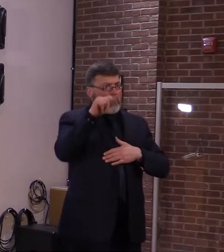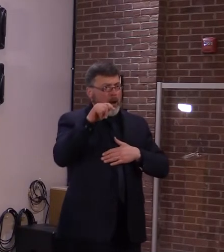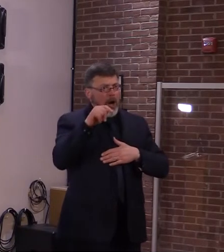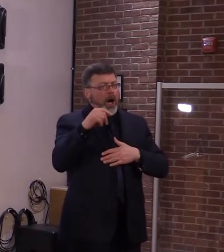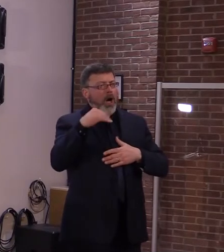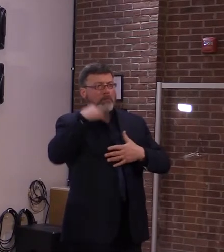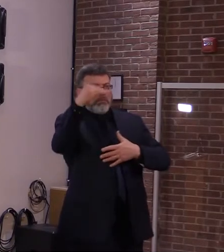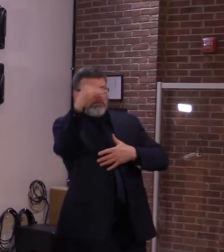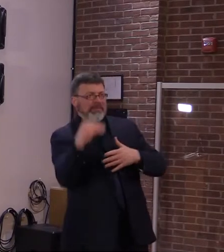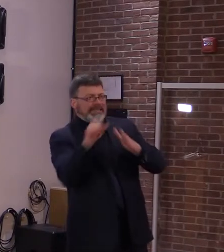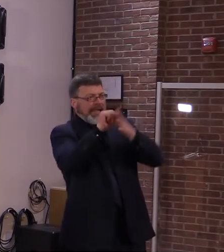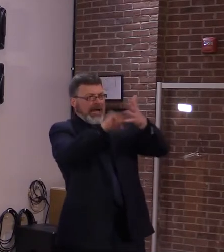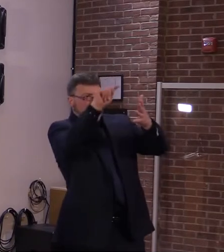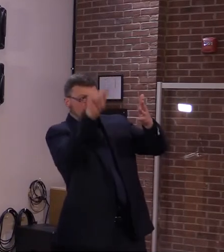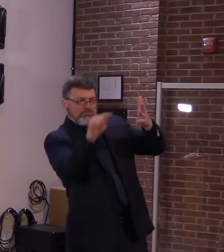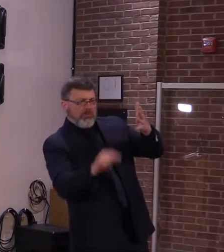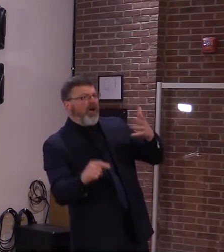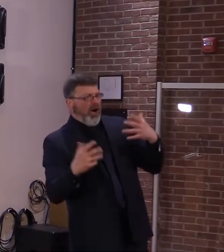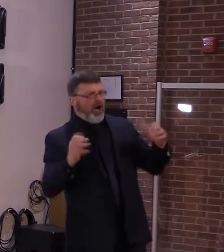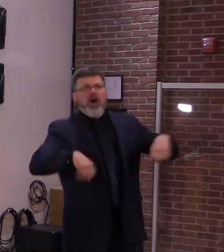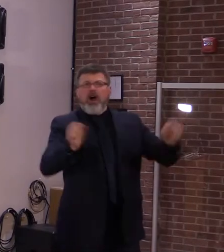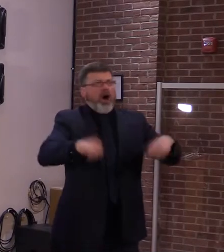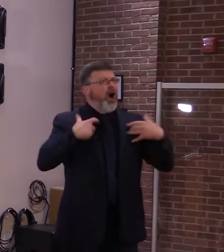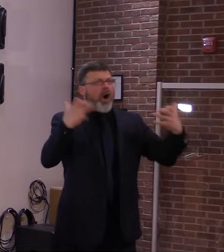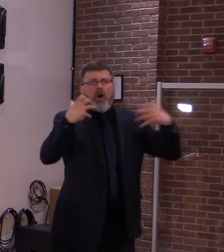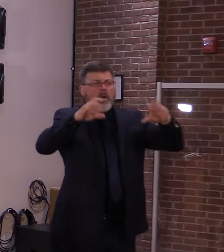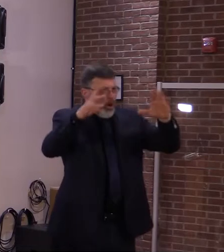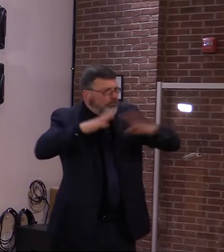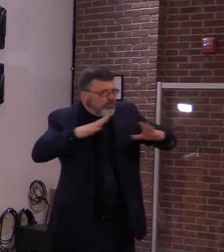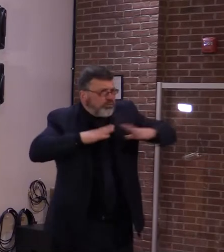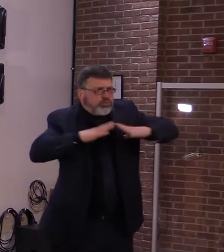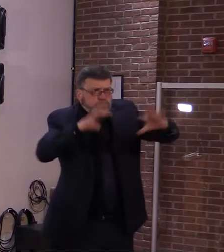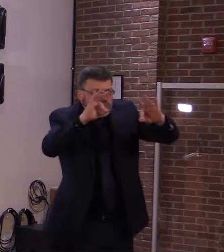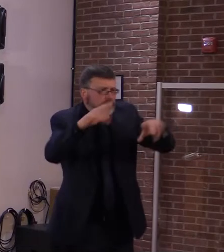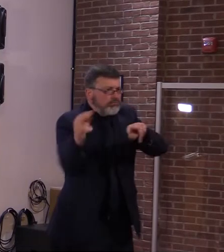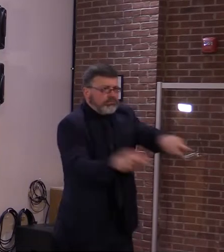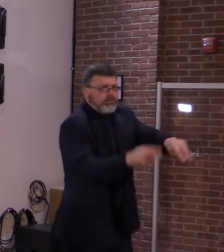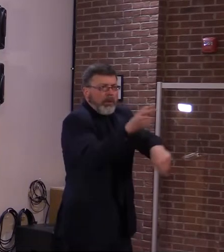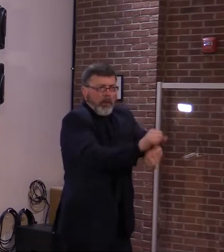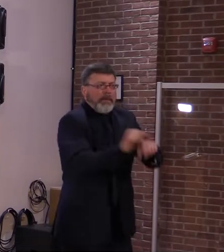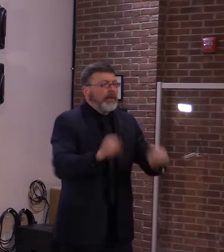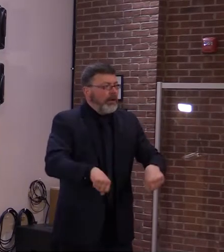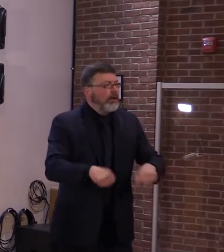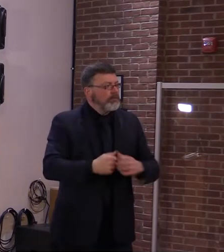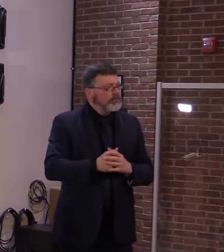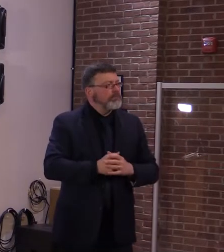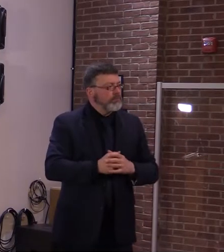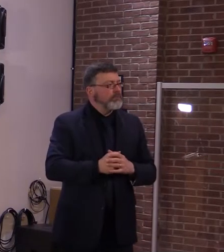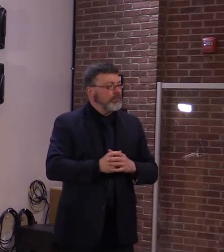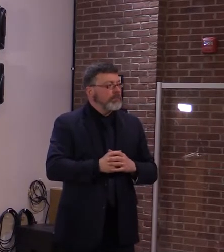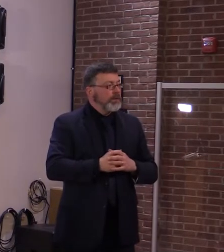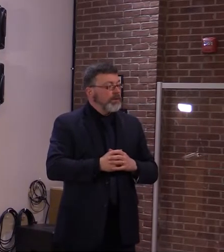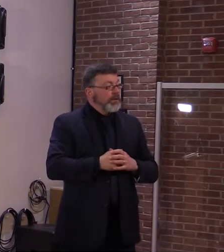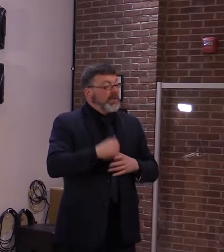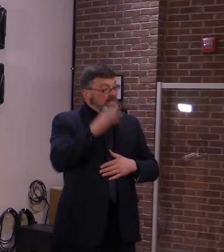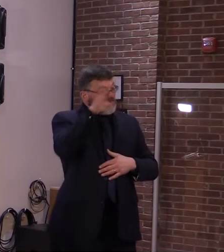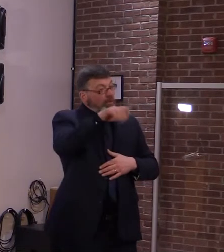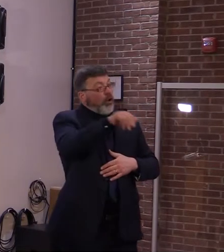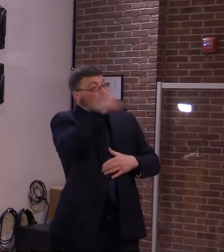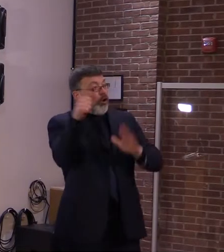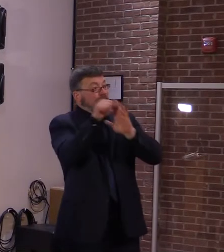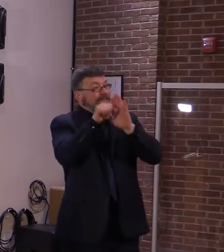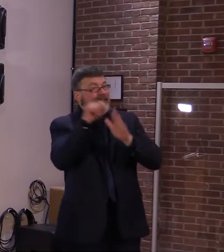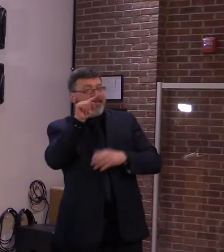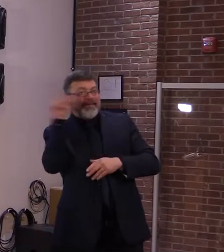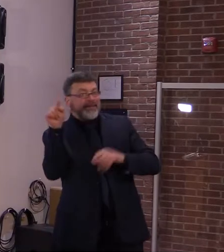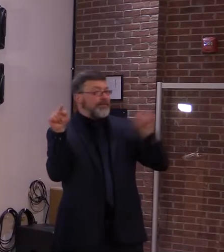we're striving for. Other states, talking with other governors, they really are struggling to find enough